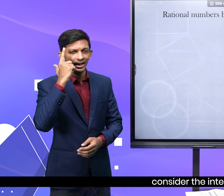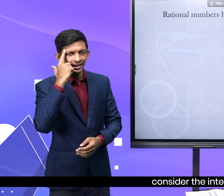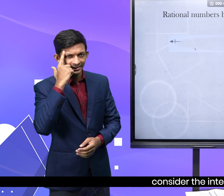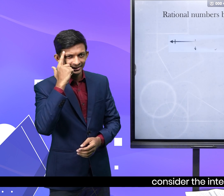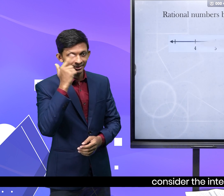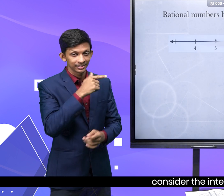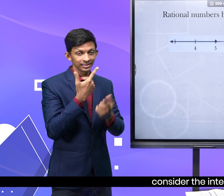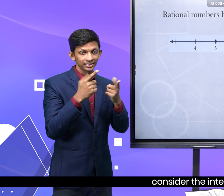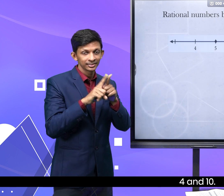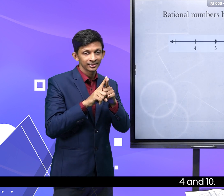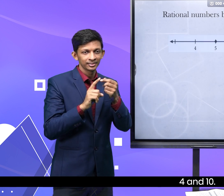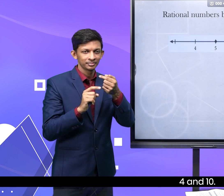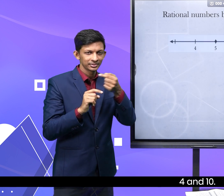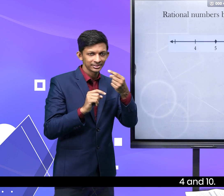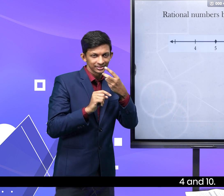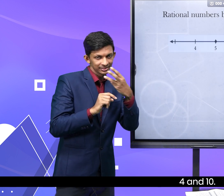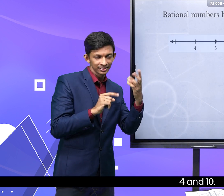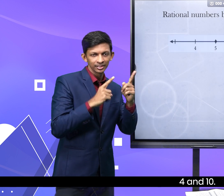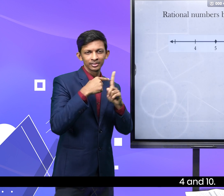Consider the integers 4 and 10.